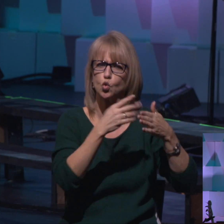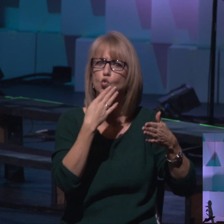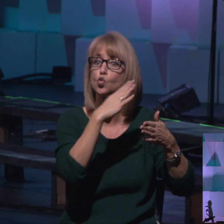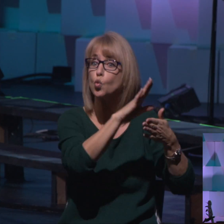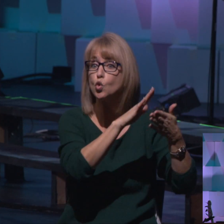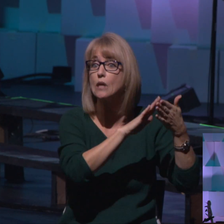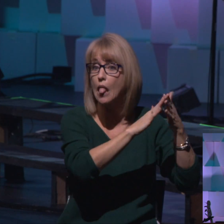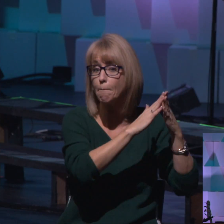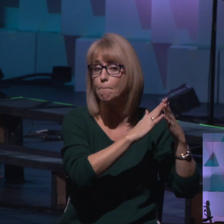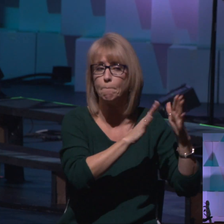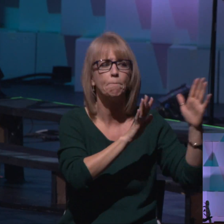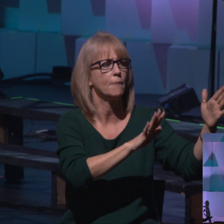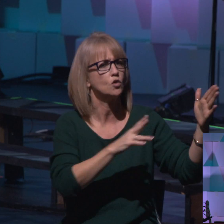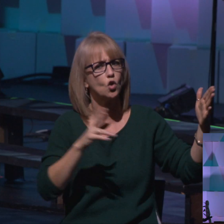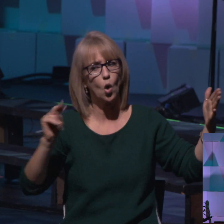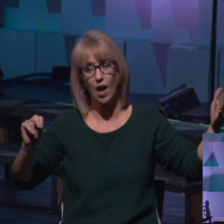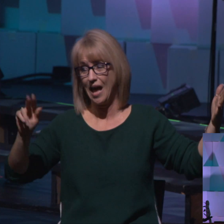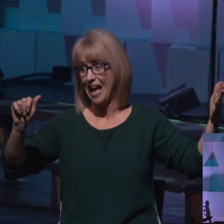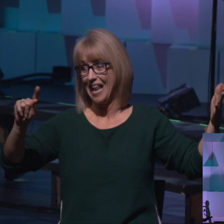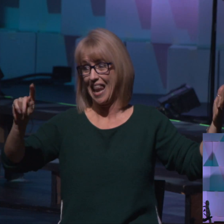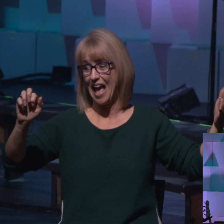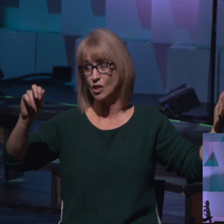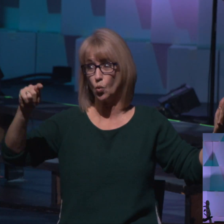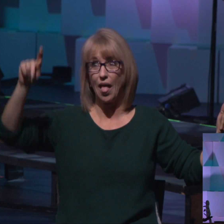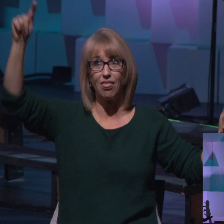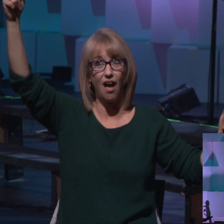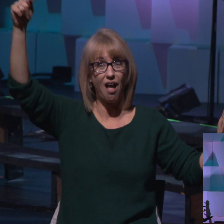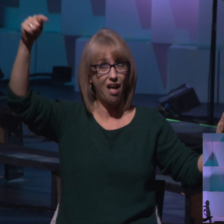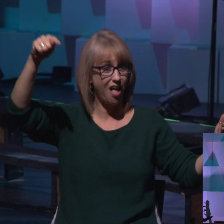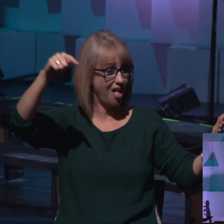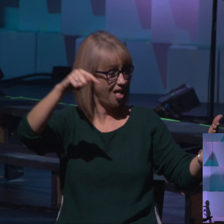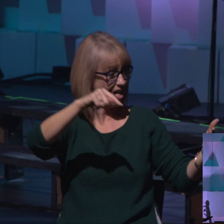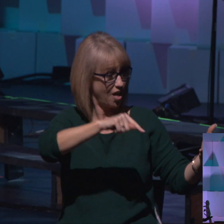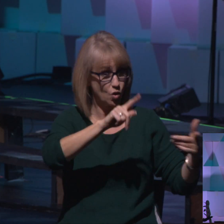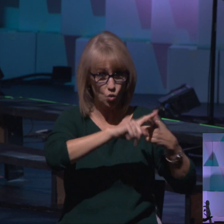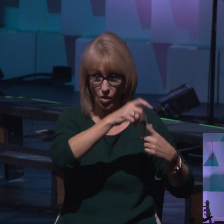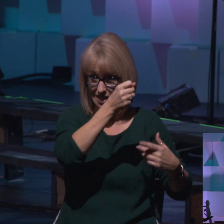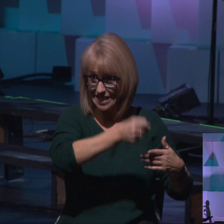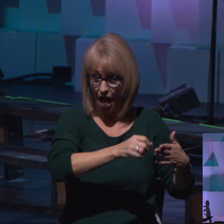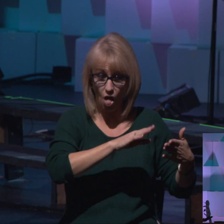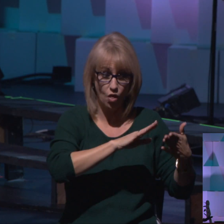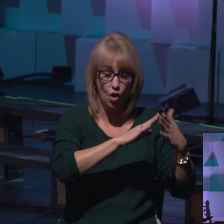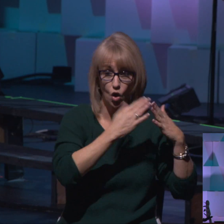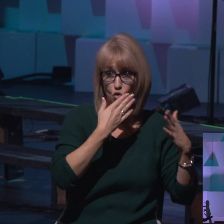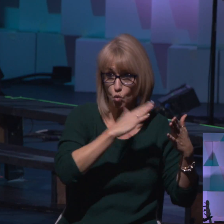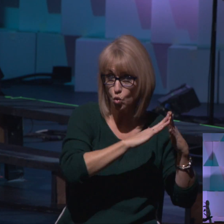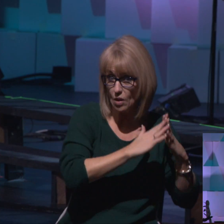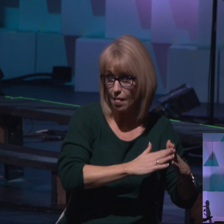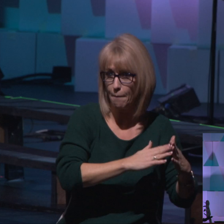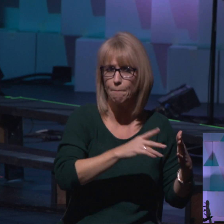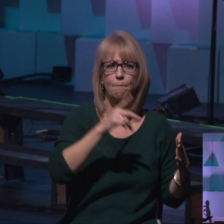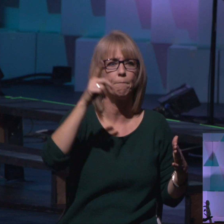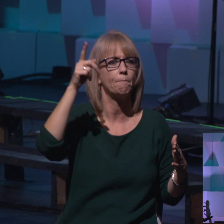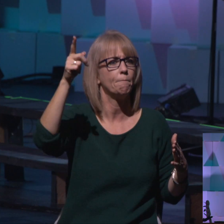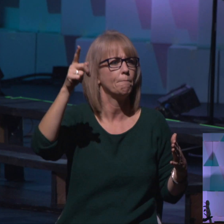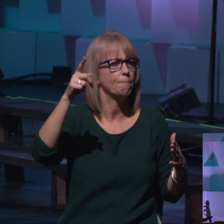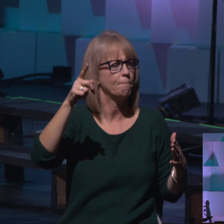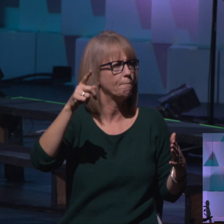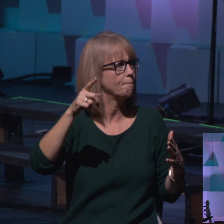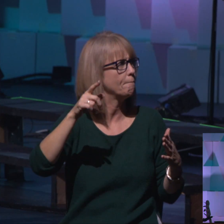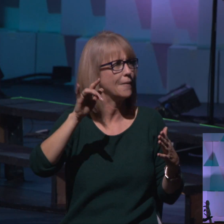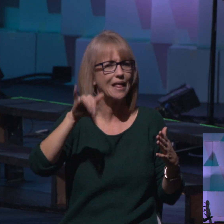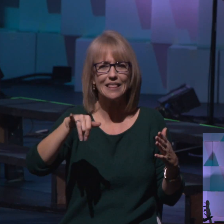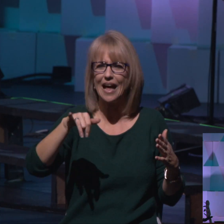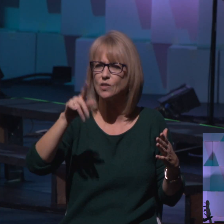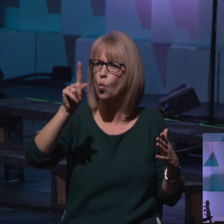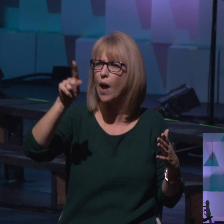she travels from Nazareth in the north all the way down to the south. There's two different traditions. One is it was in Karim, was where